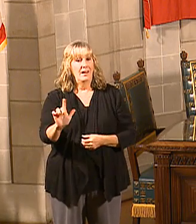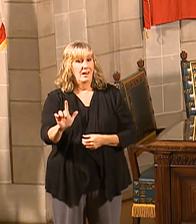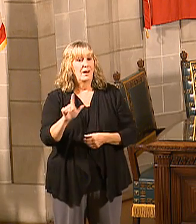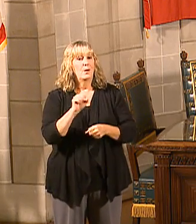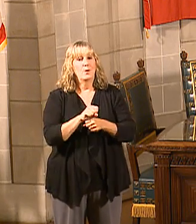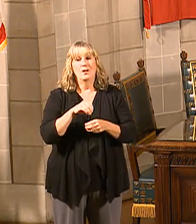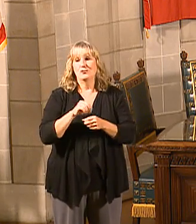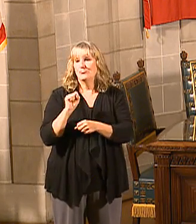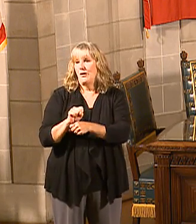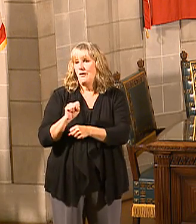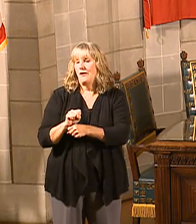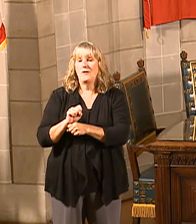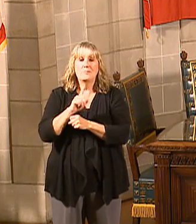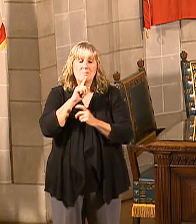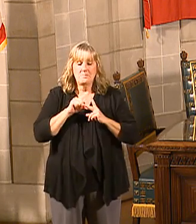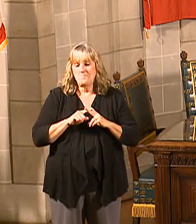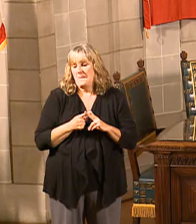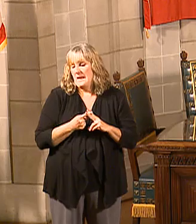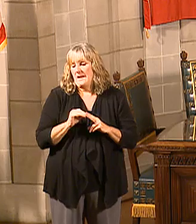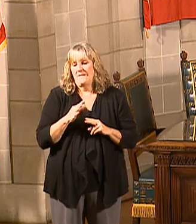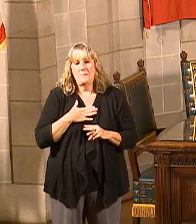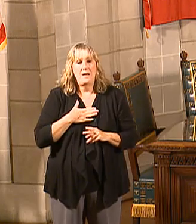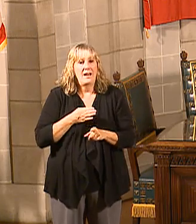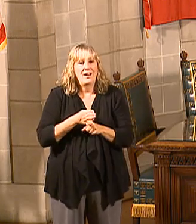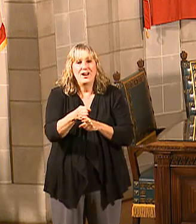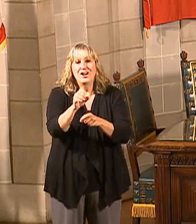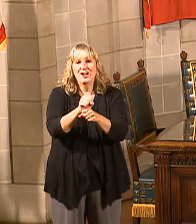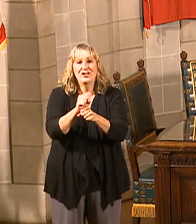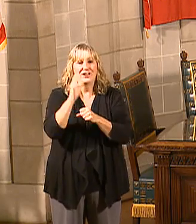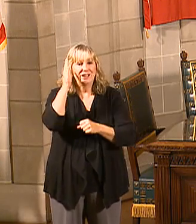working in a job that is just the beginning of my career.